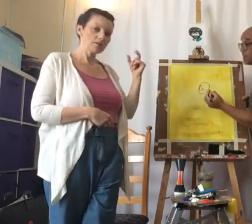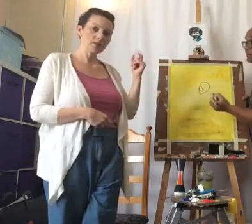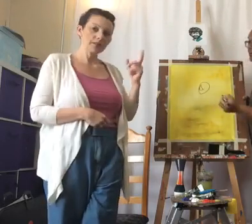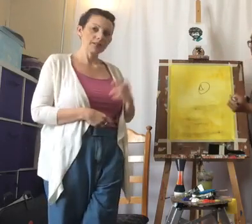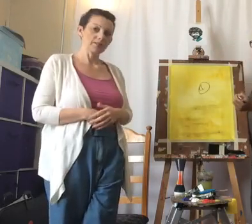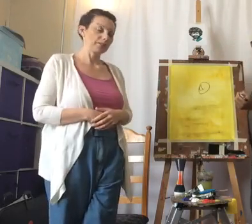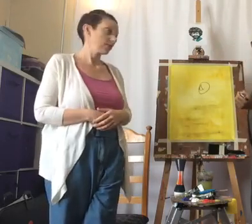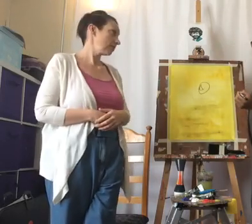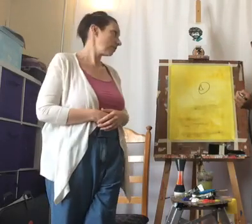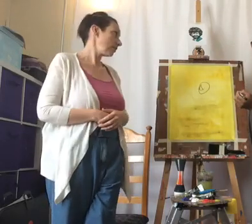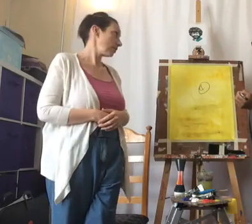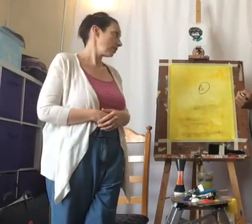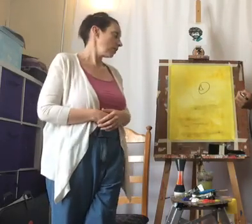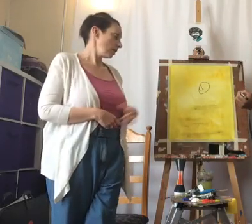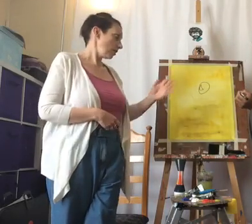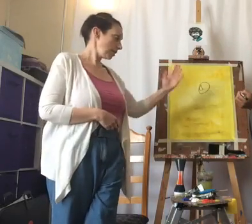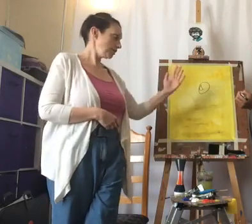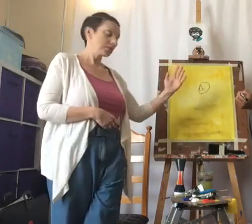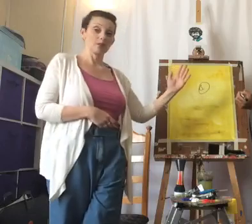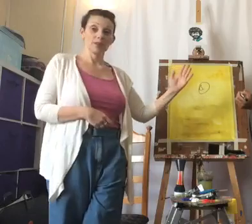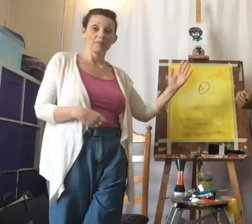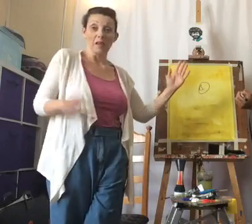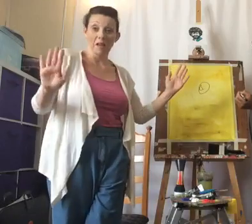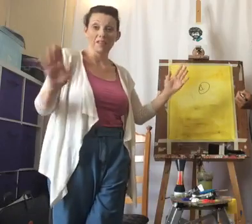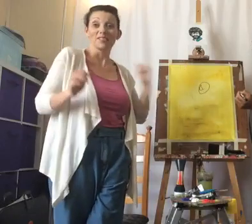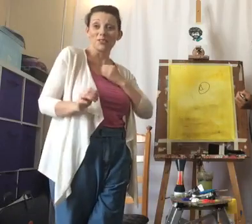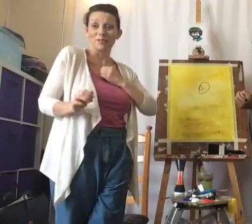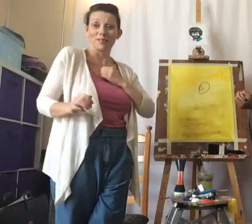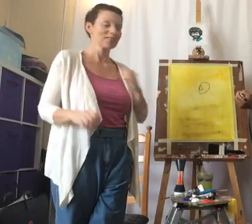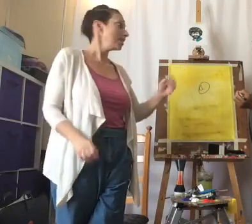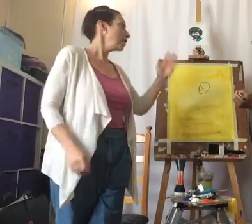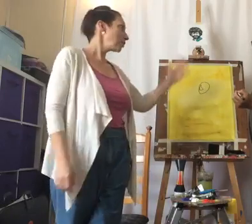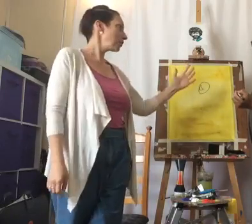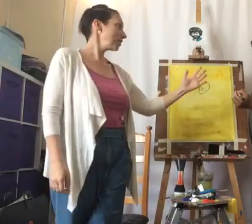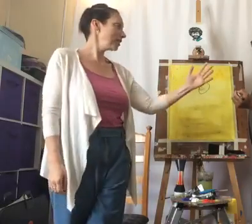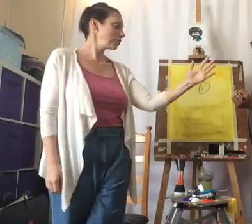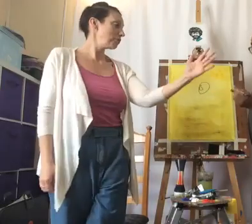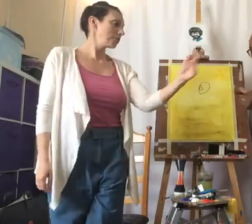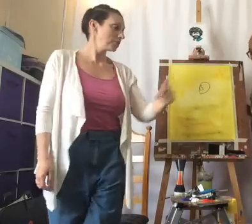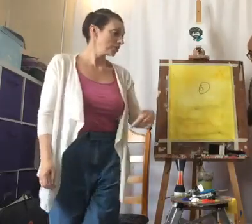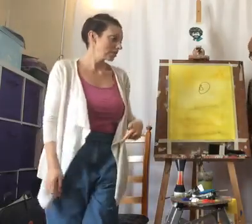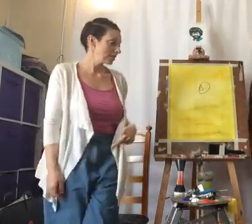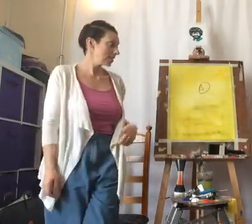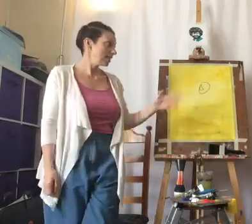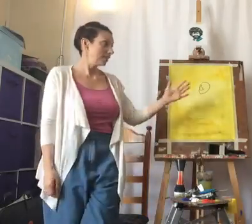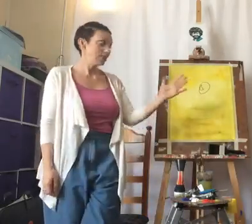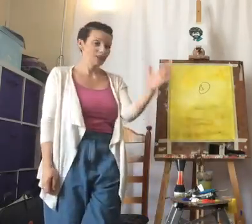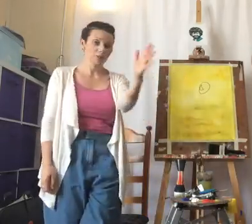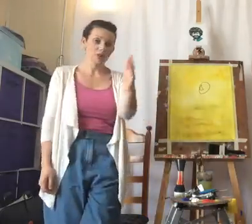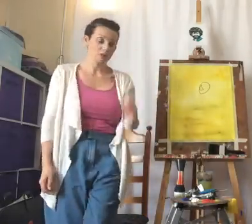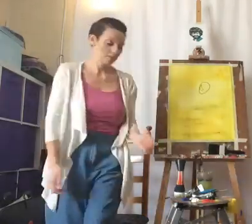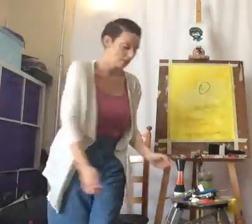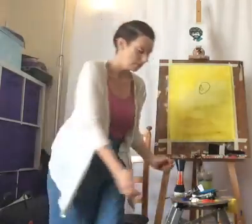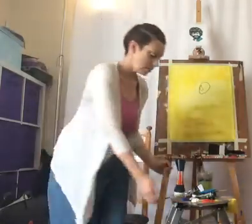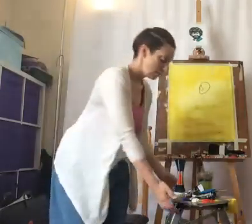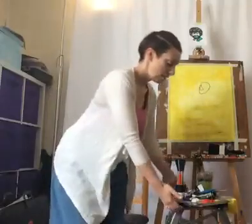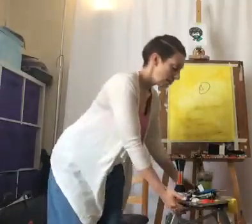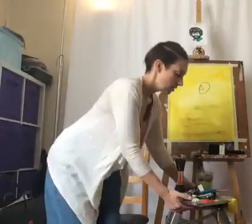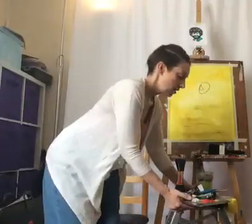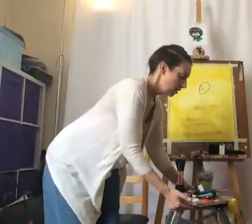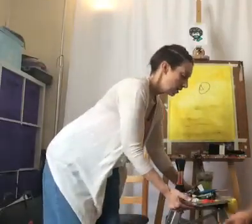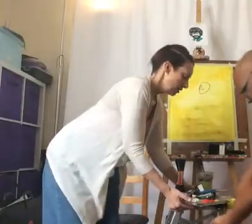Joe, I've got an idea. What? I could, sorry about this. I could bring the easel forward. As long as I stand here, the easel could go closer